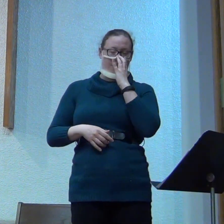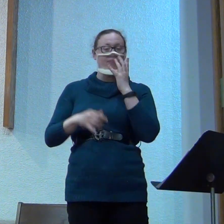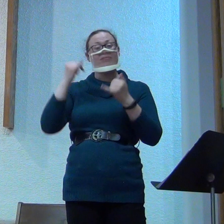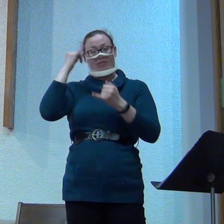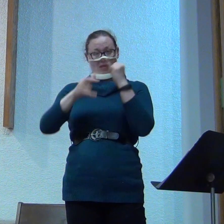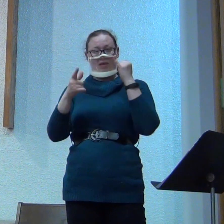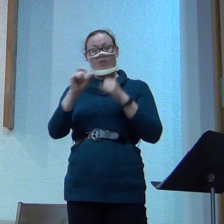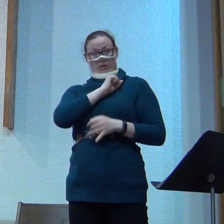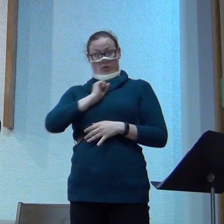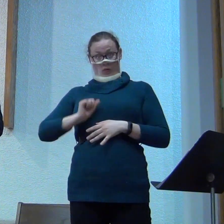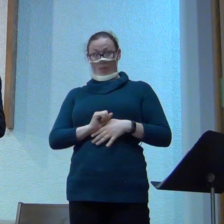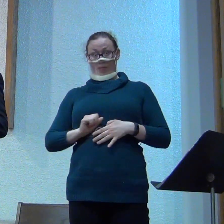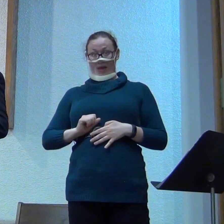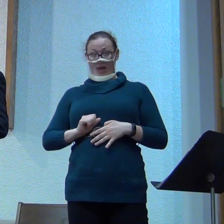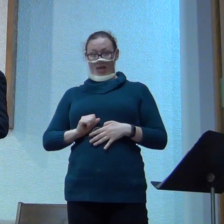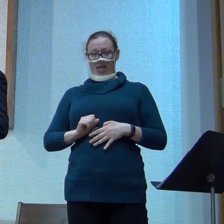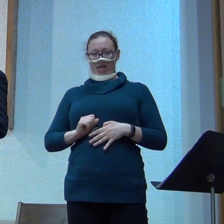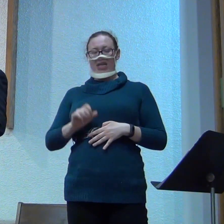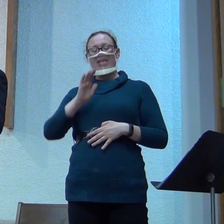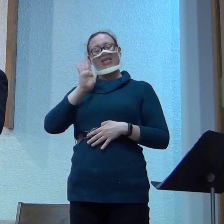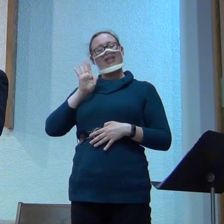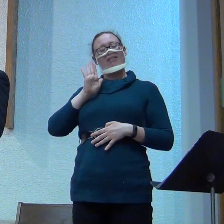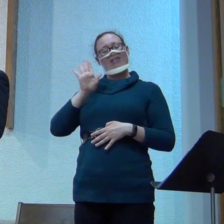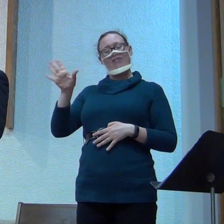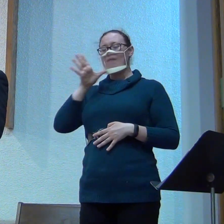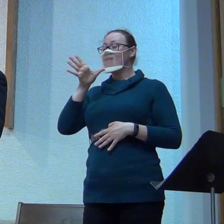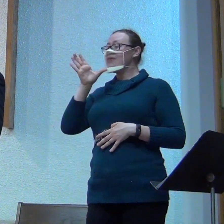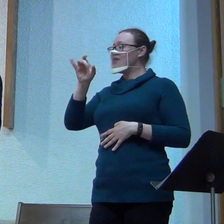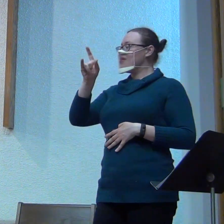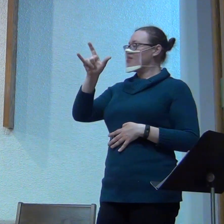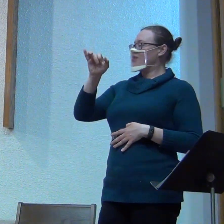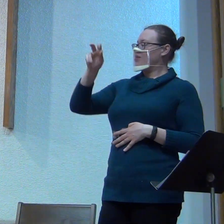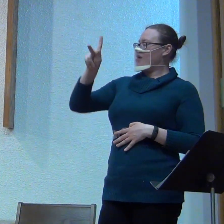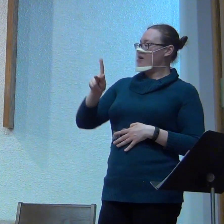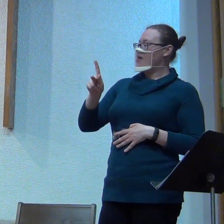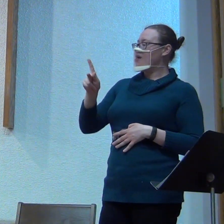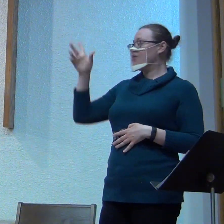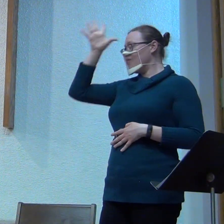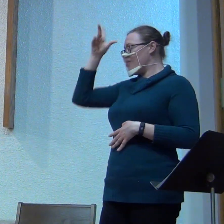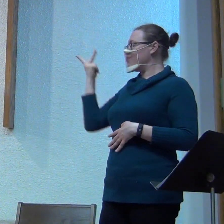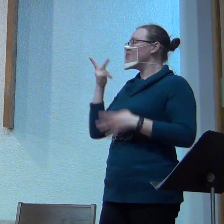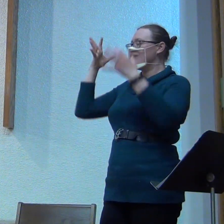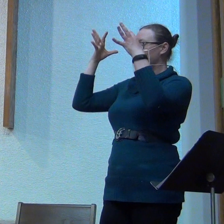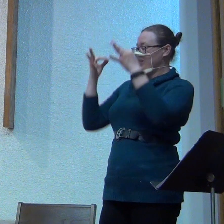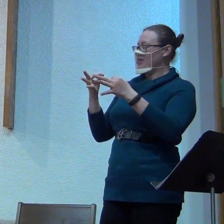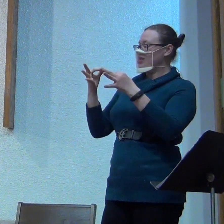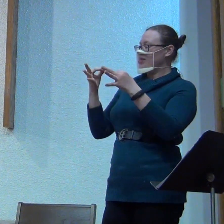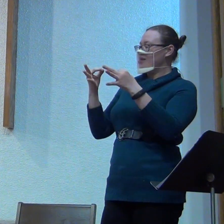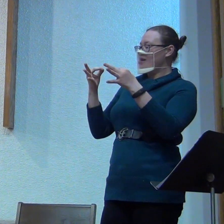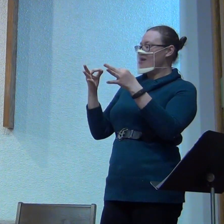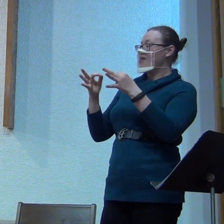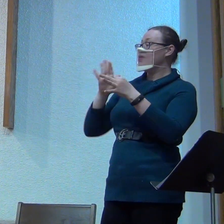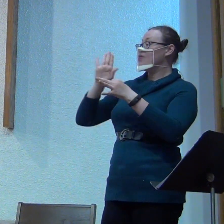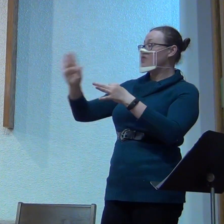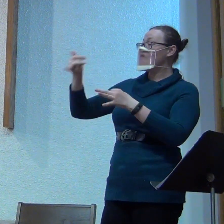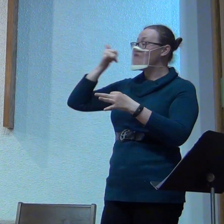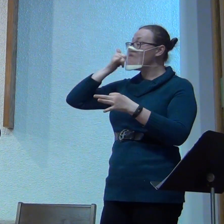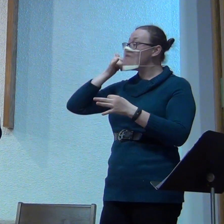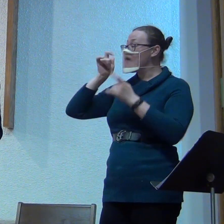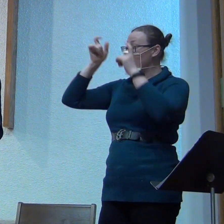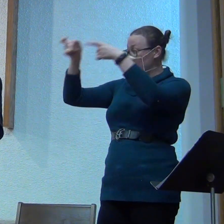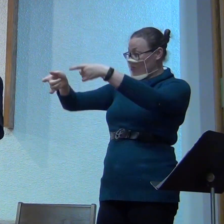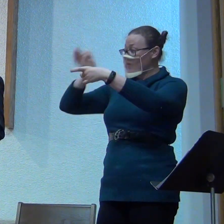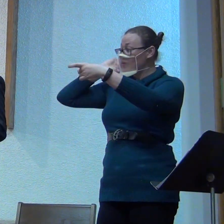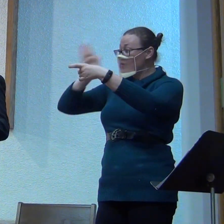And Superman's mother said, "Clark, your father and I have discussed it, and we've decided to get you your own cell